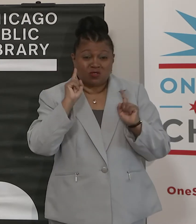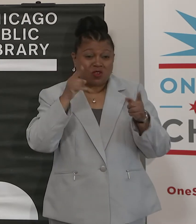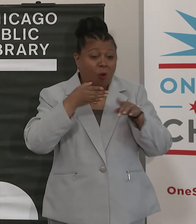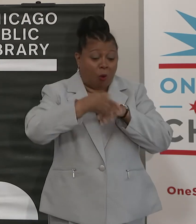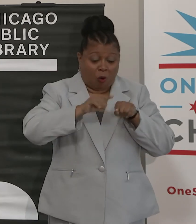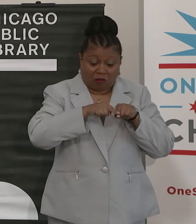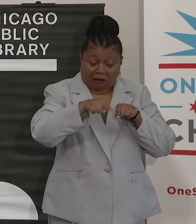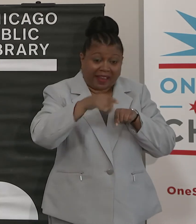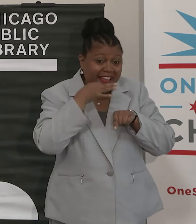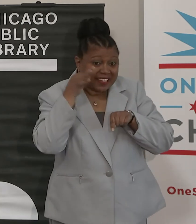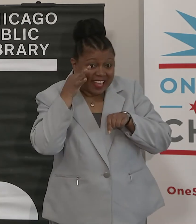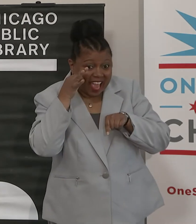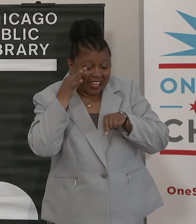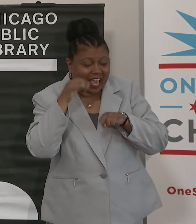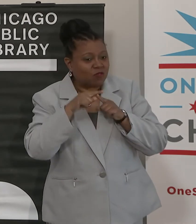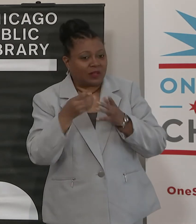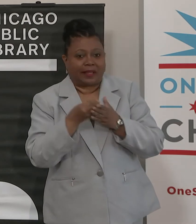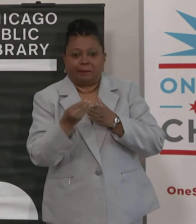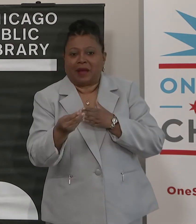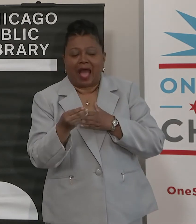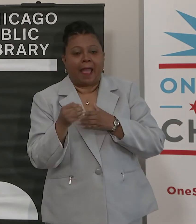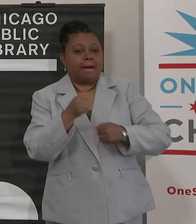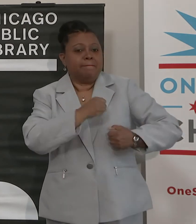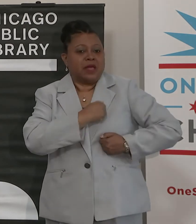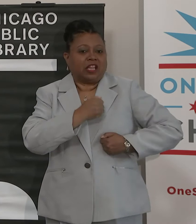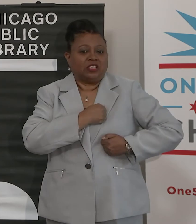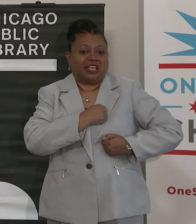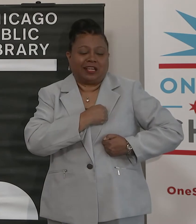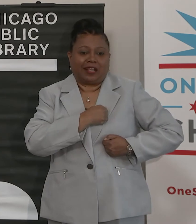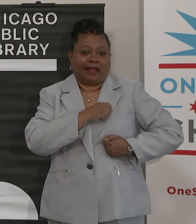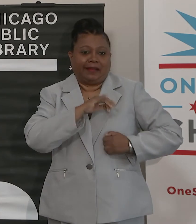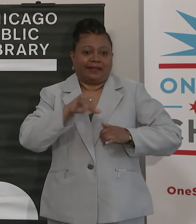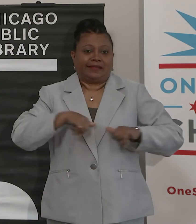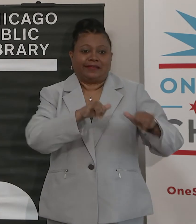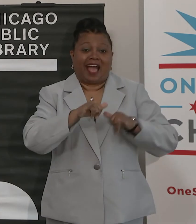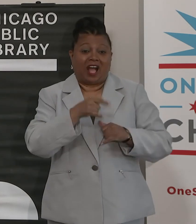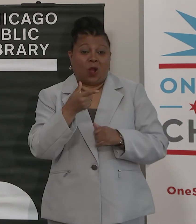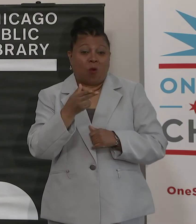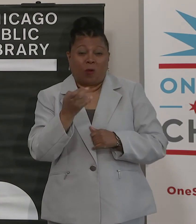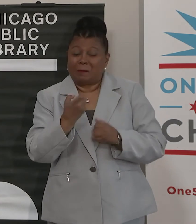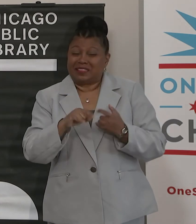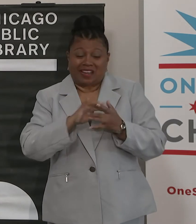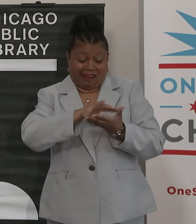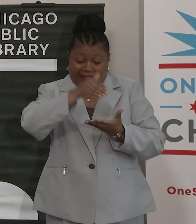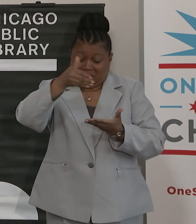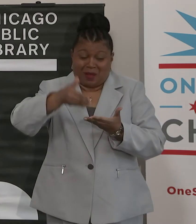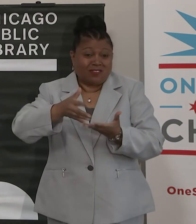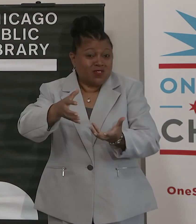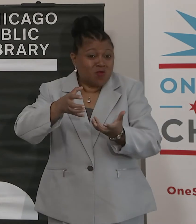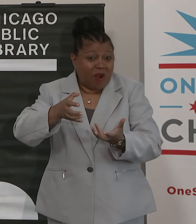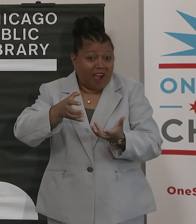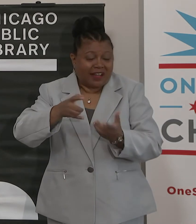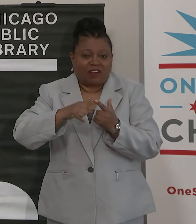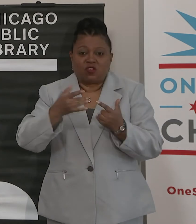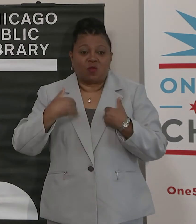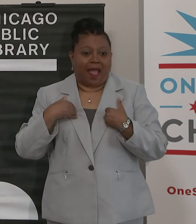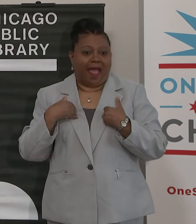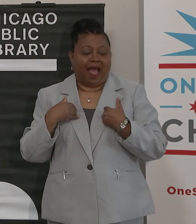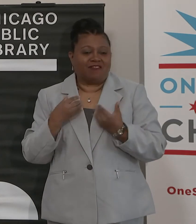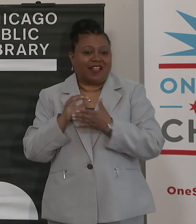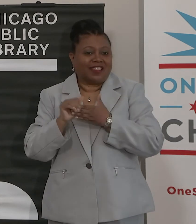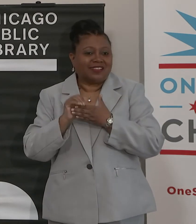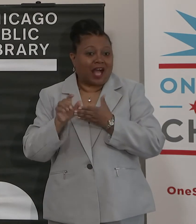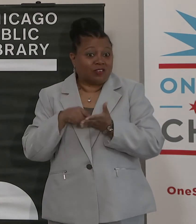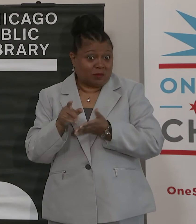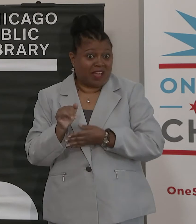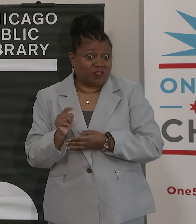the border in Indiana and literally buy military-grade weapons at any quantity that you want, if you got the dollars